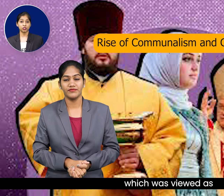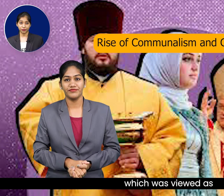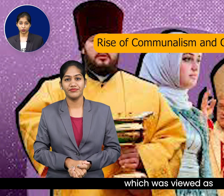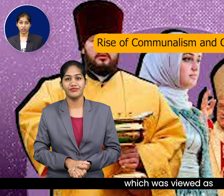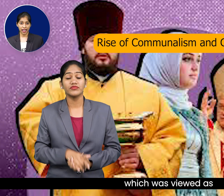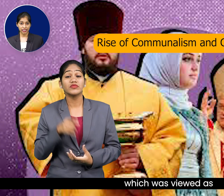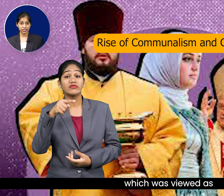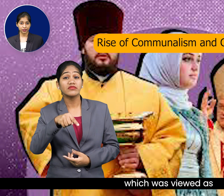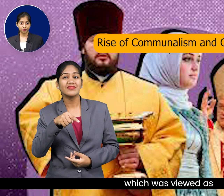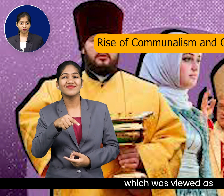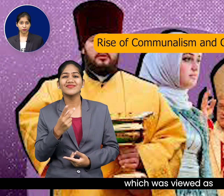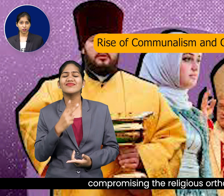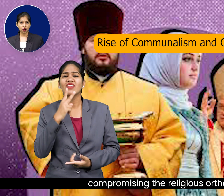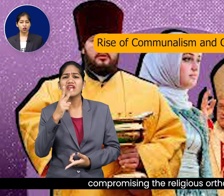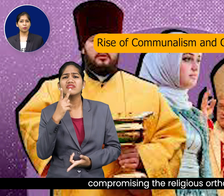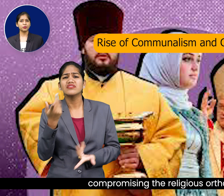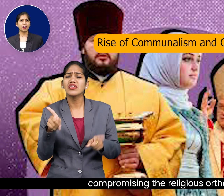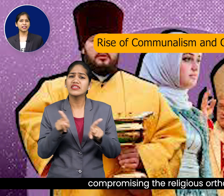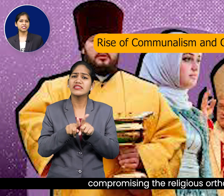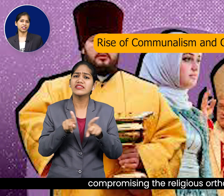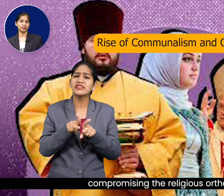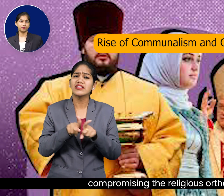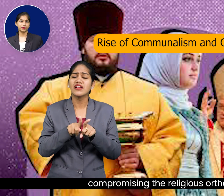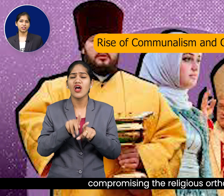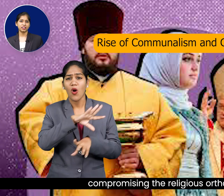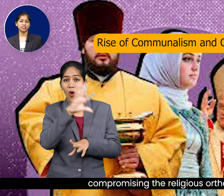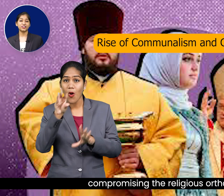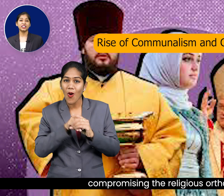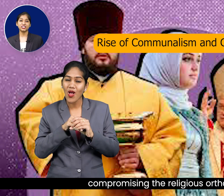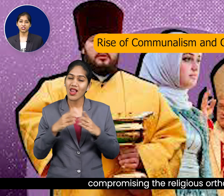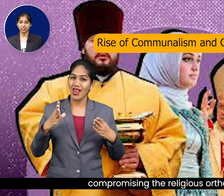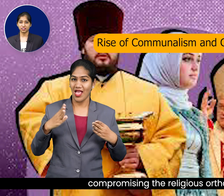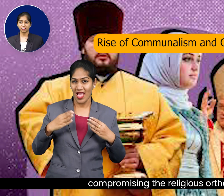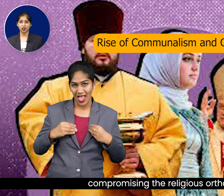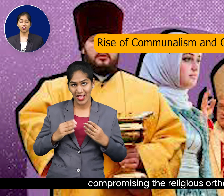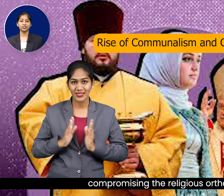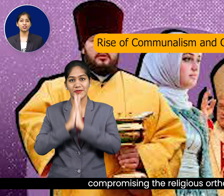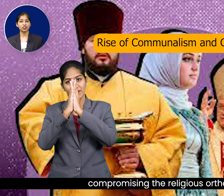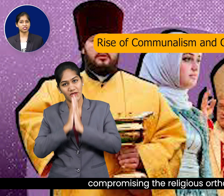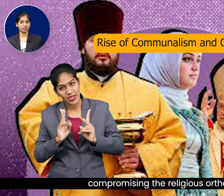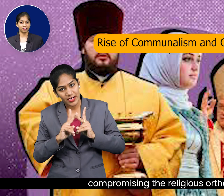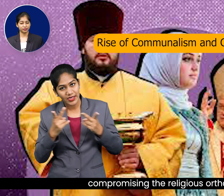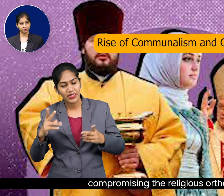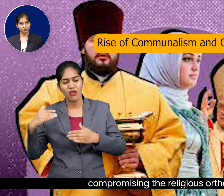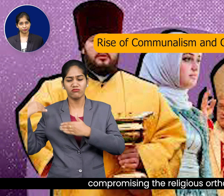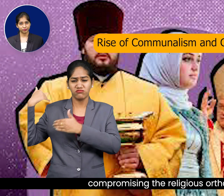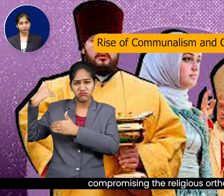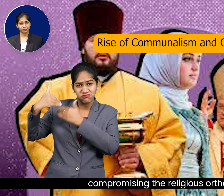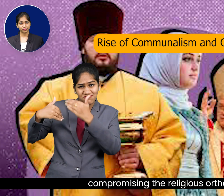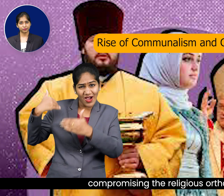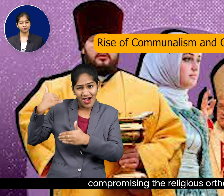which was viewed as compromising the religious orthodoxy.